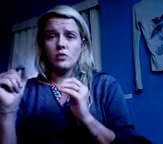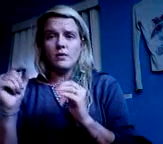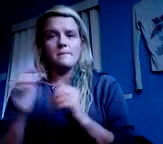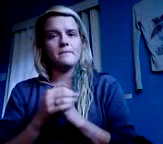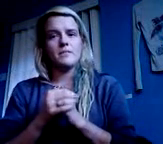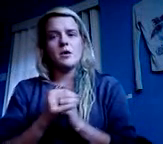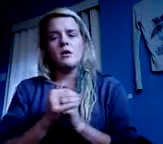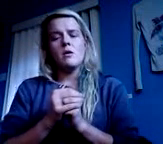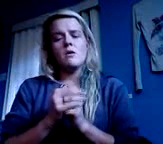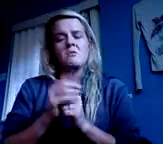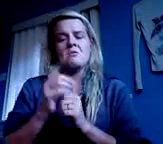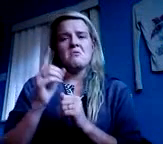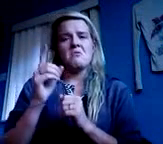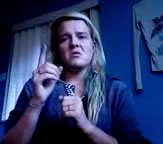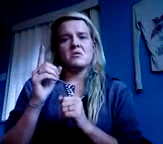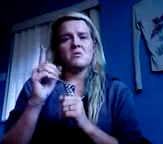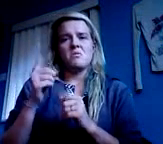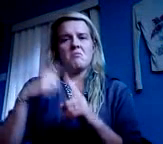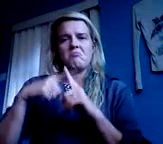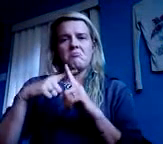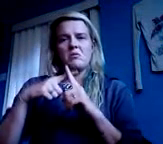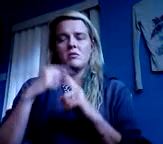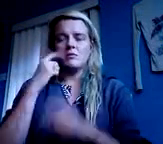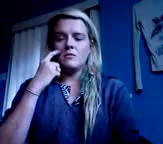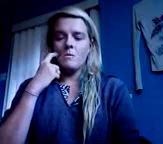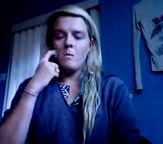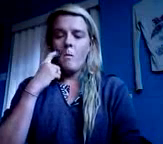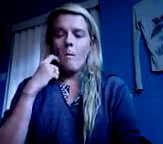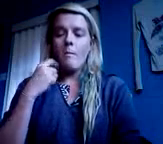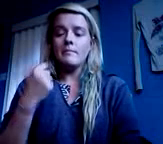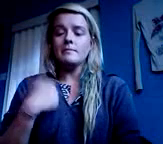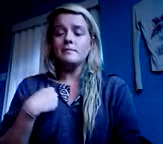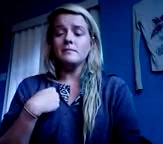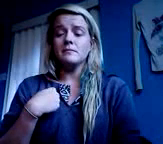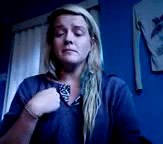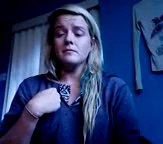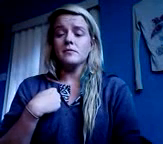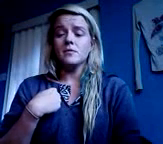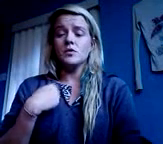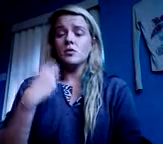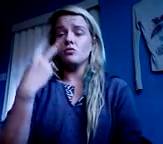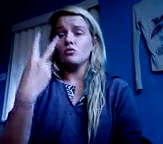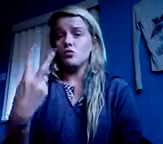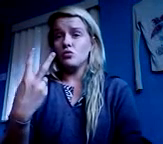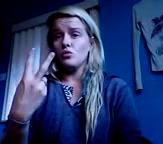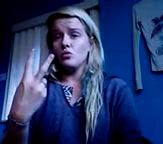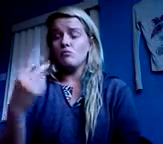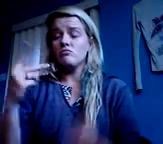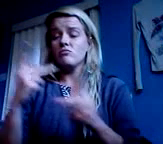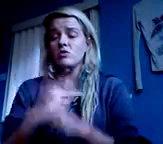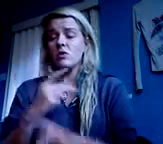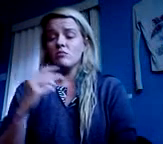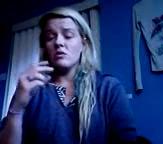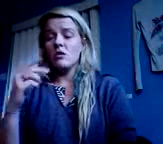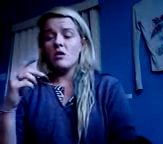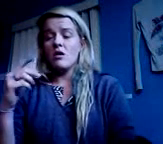do is I just like to say 2 times x equals 19. And then just solve for x,